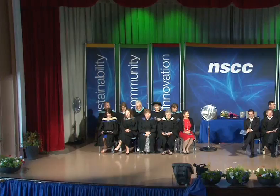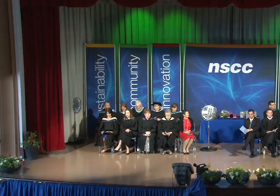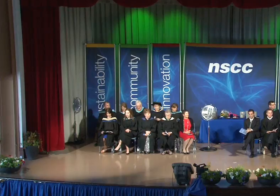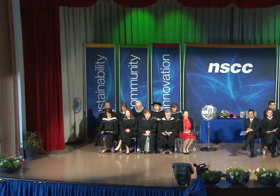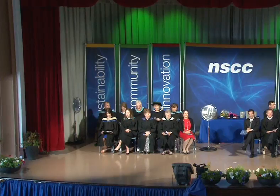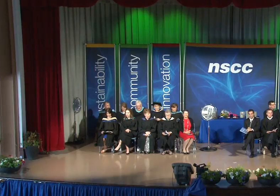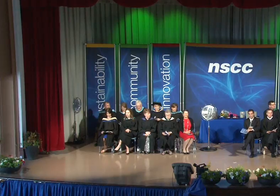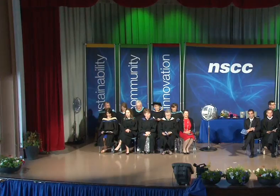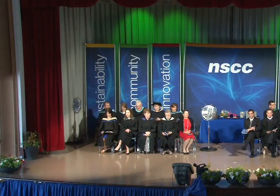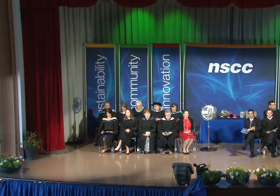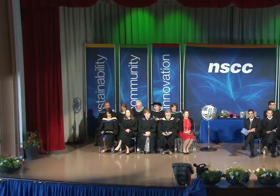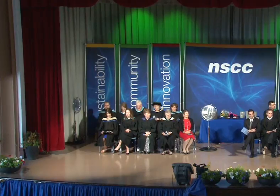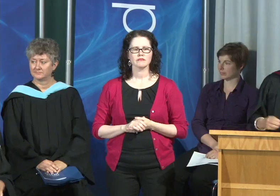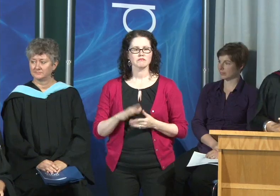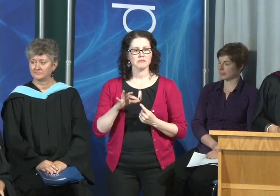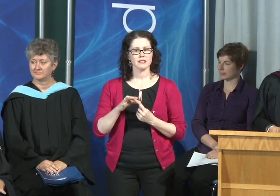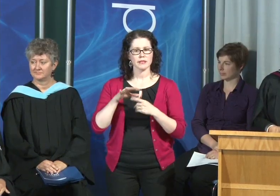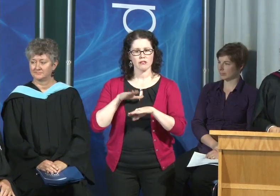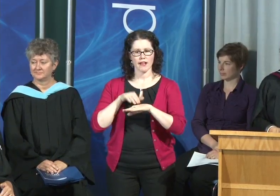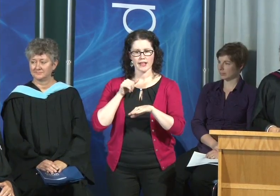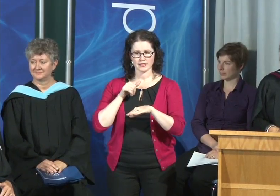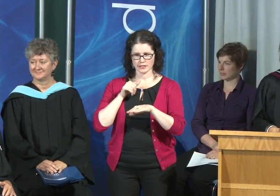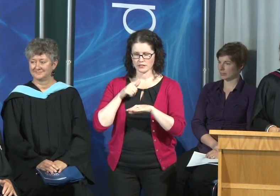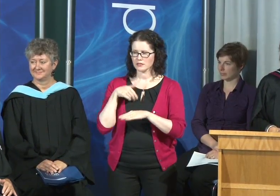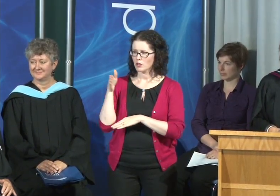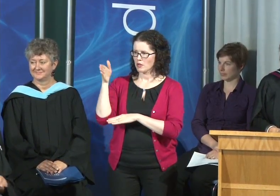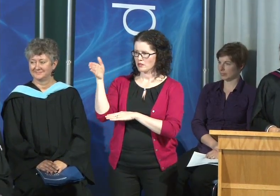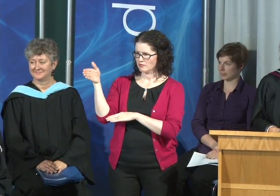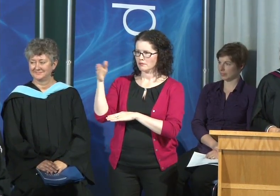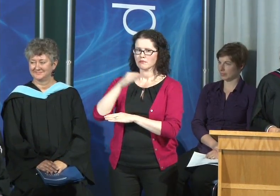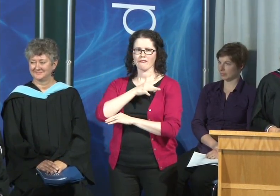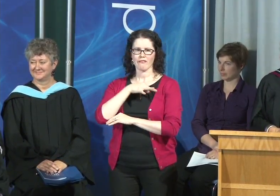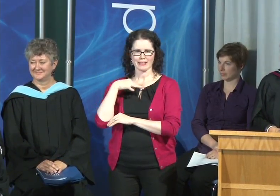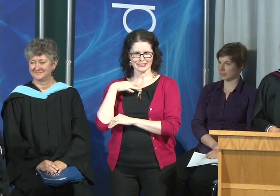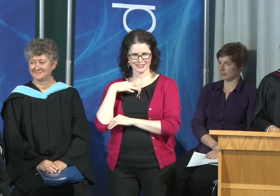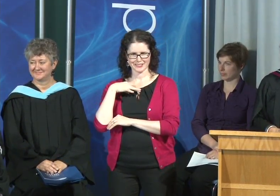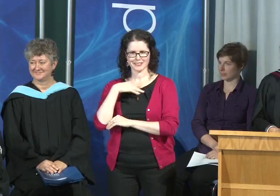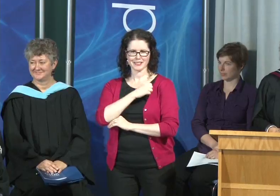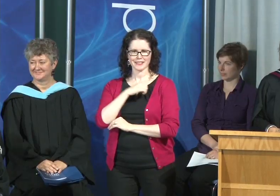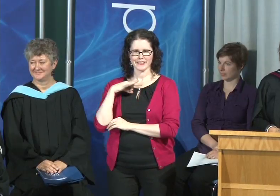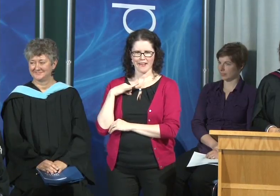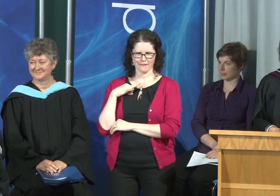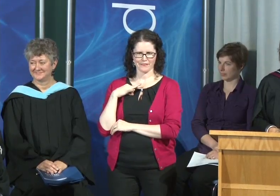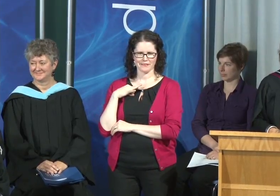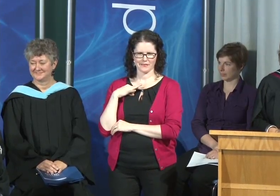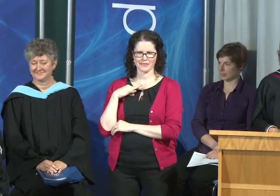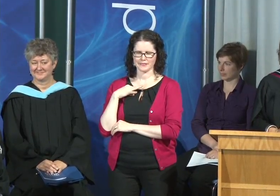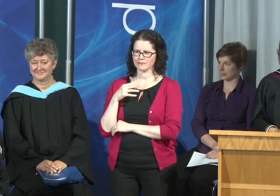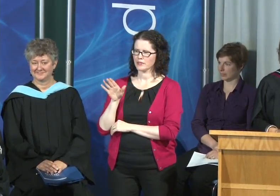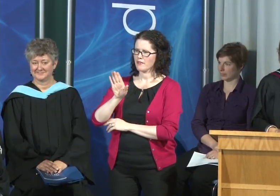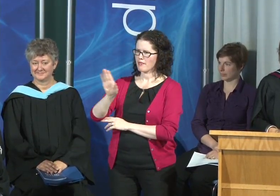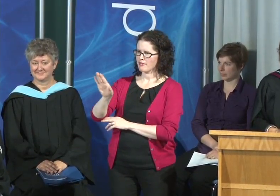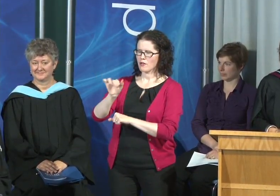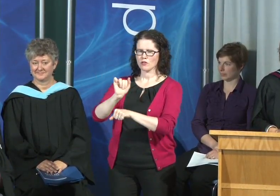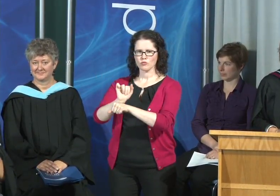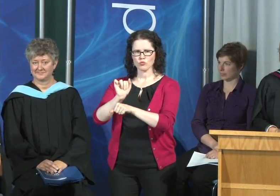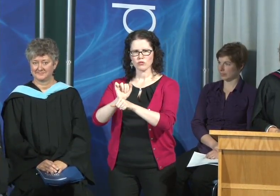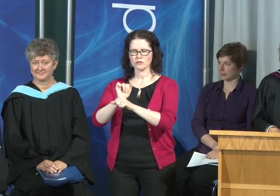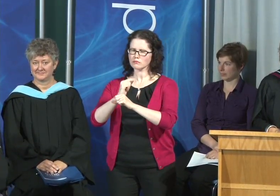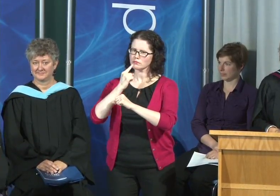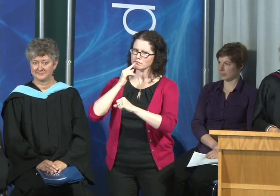Seated in the audience to my right are our faculty and staff members whose dedication and commitment has